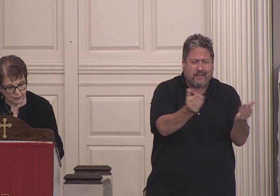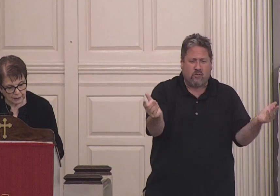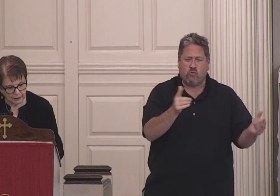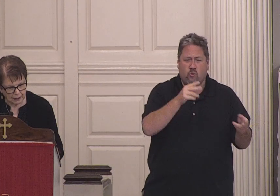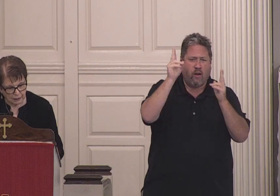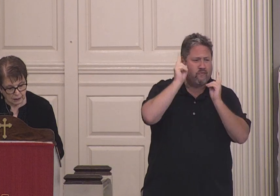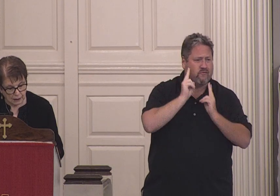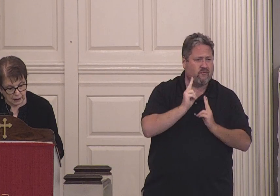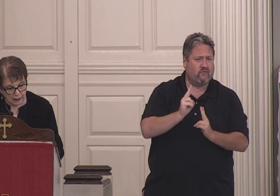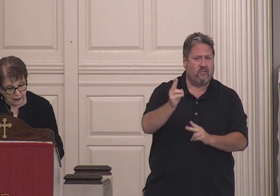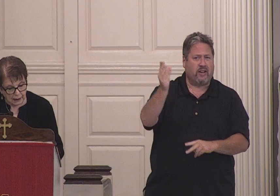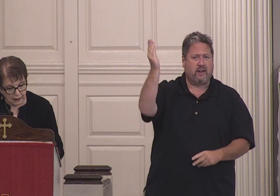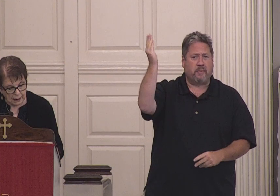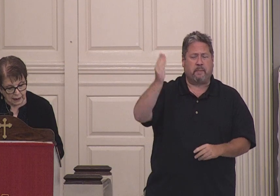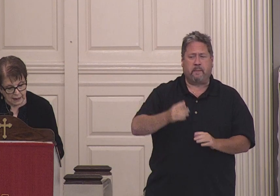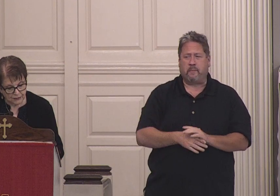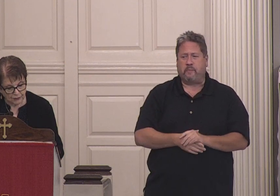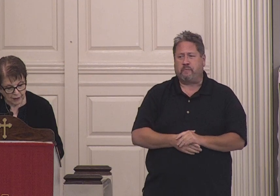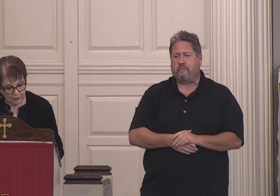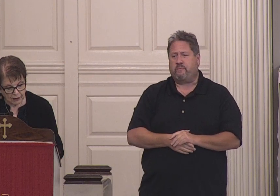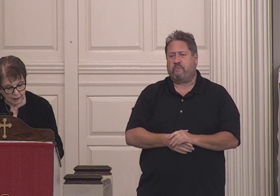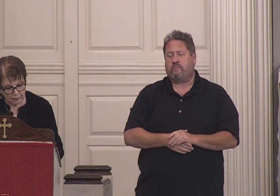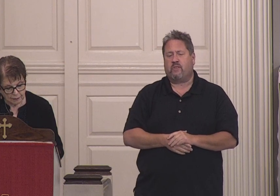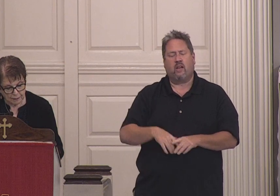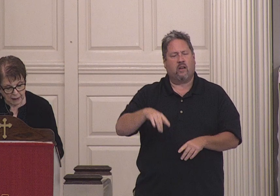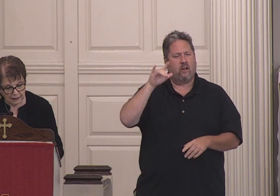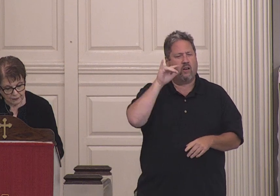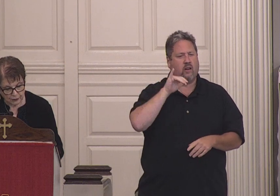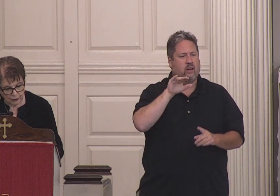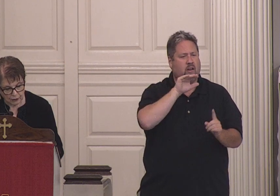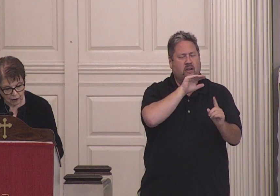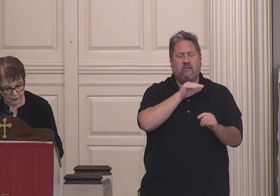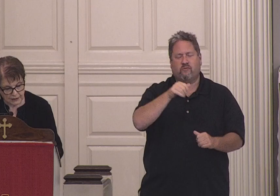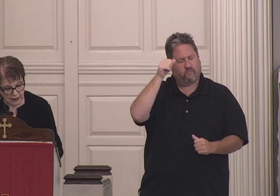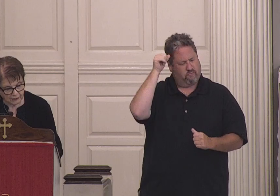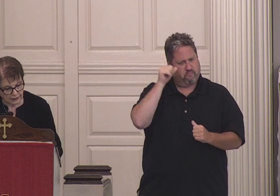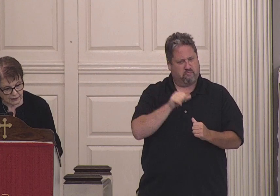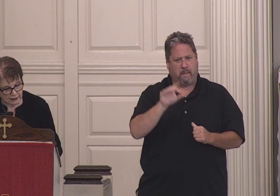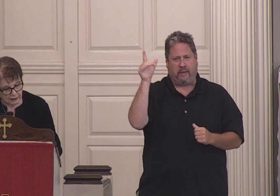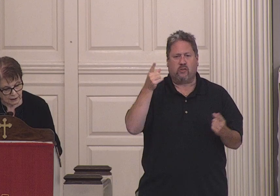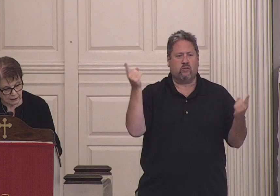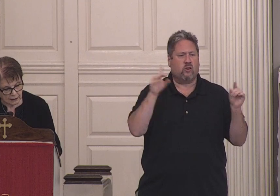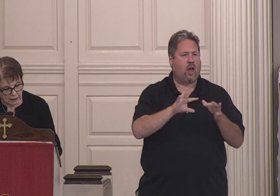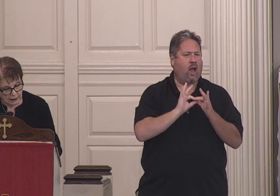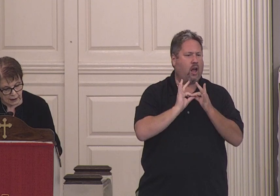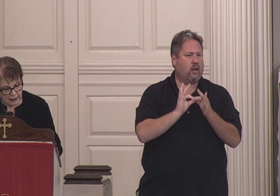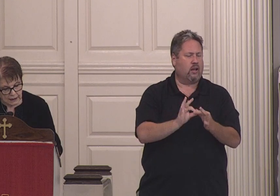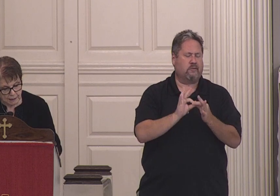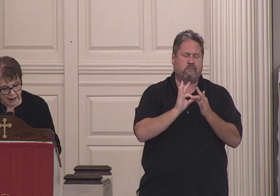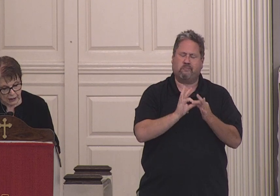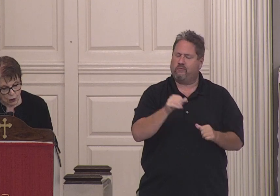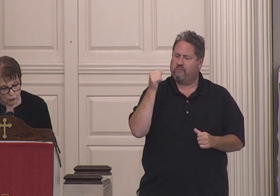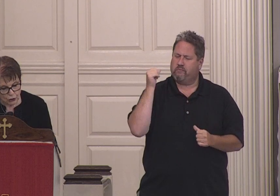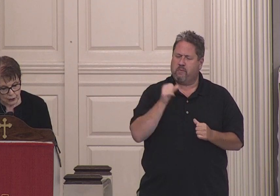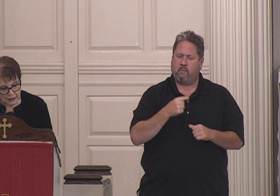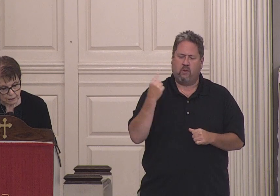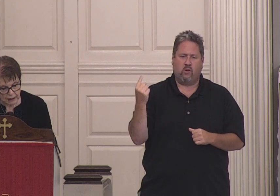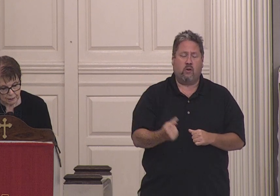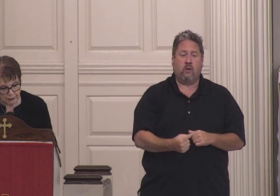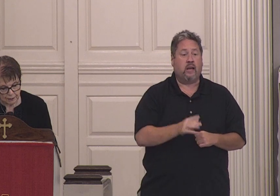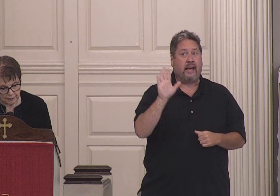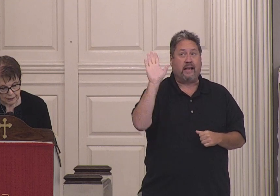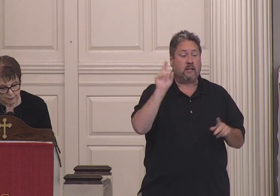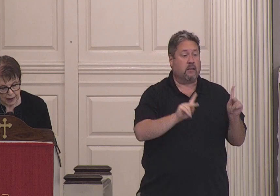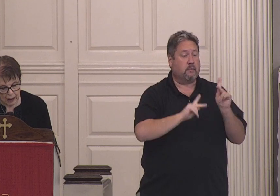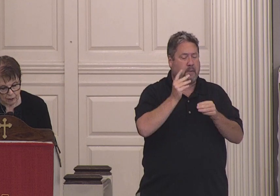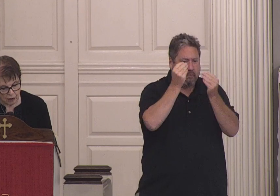him. He has forever been mindful of his covenant. He has made known to his